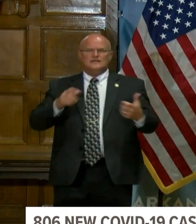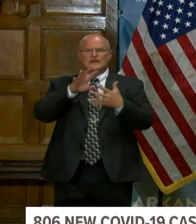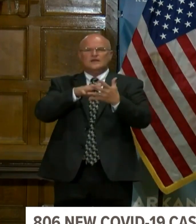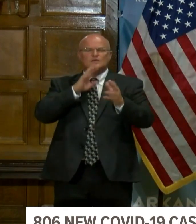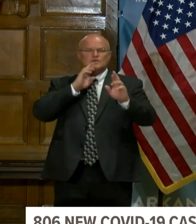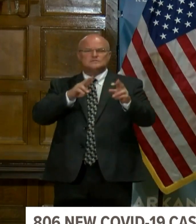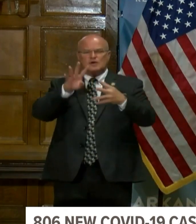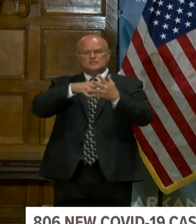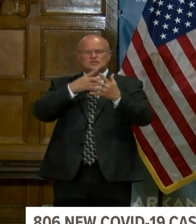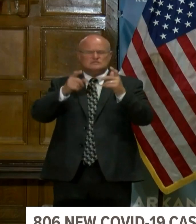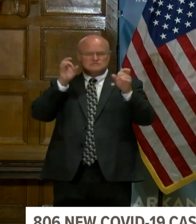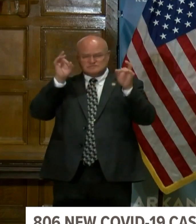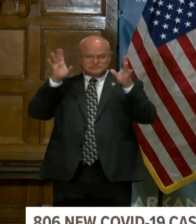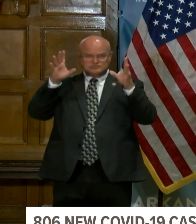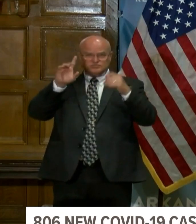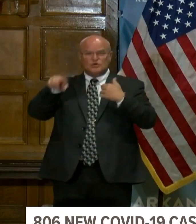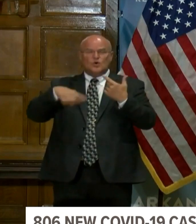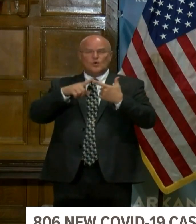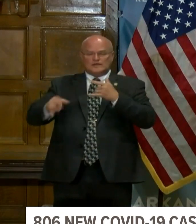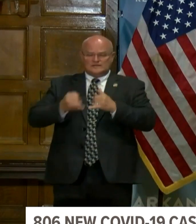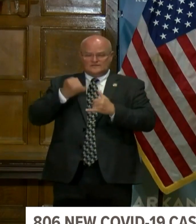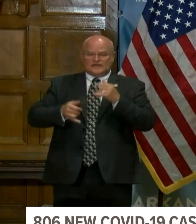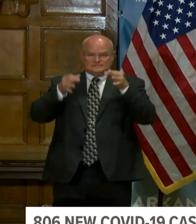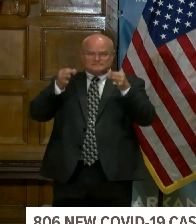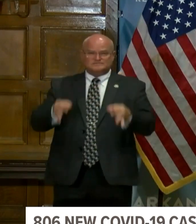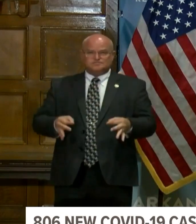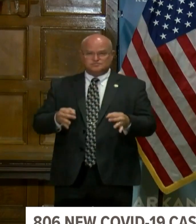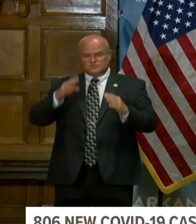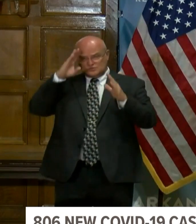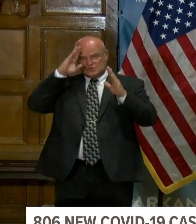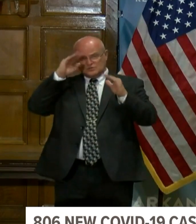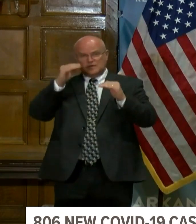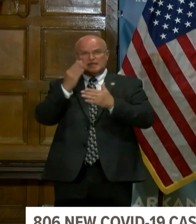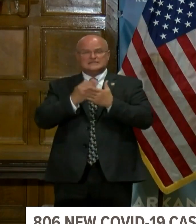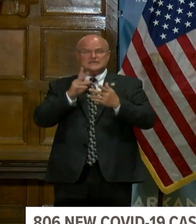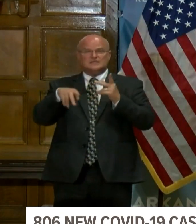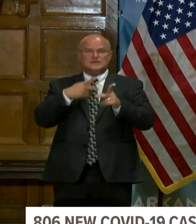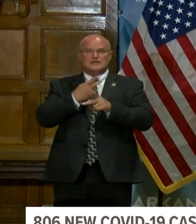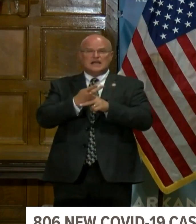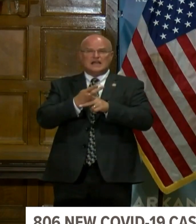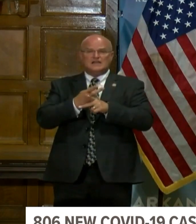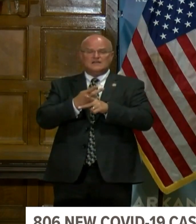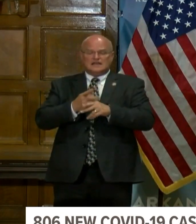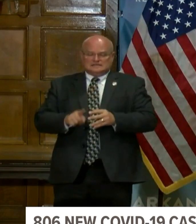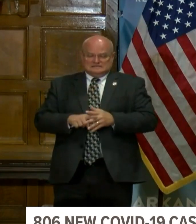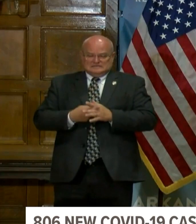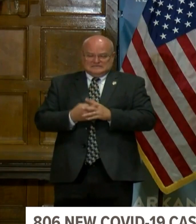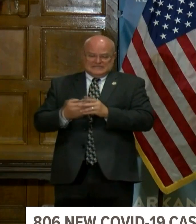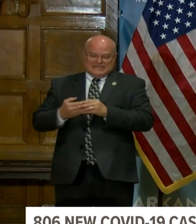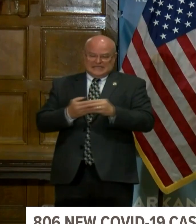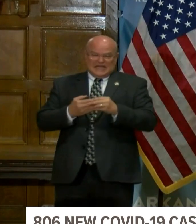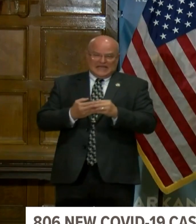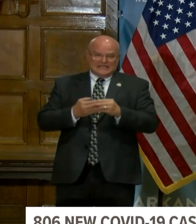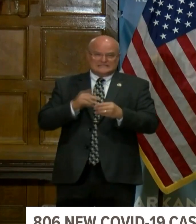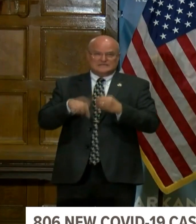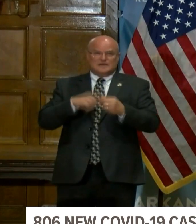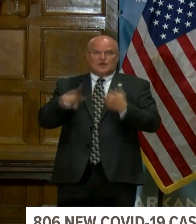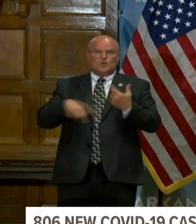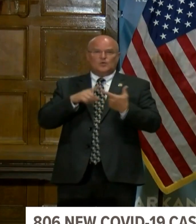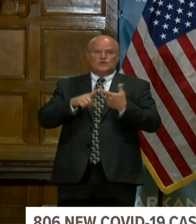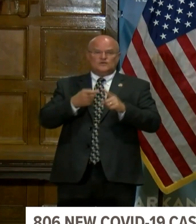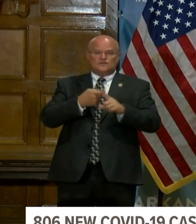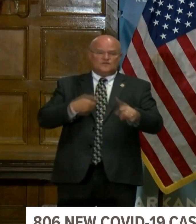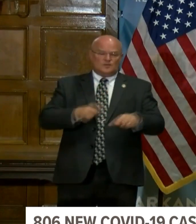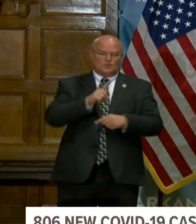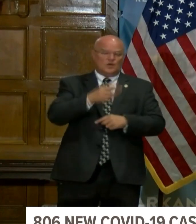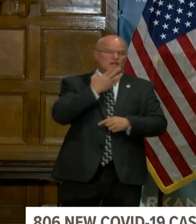incredibly difficult. When it gets finalized, do you expect that there'll be some kind of a threshold guidance about when you go from